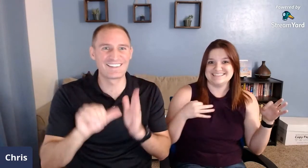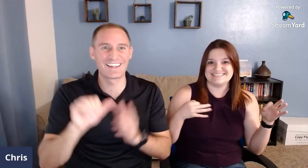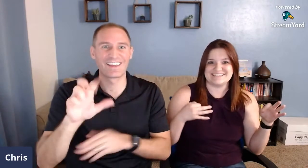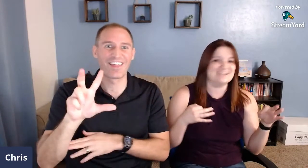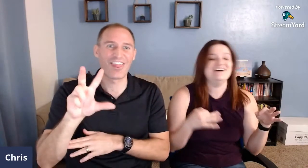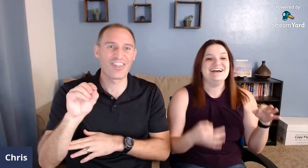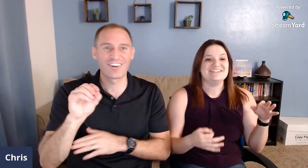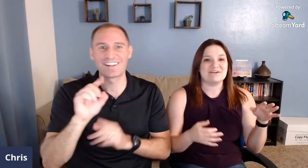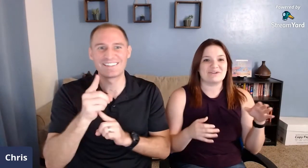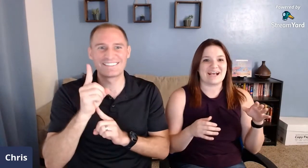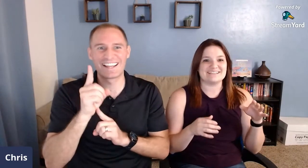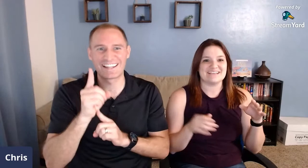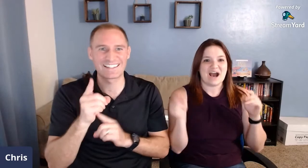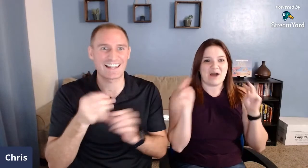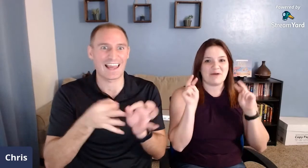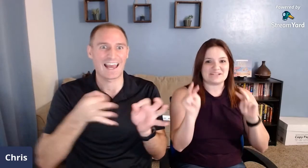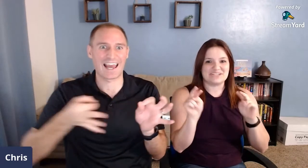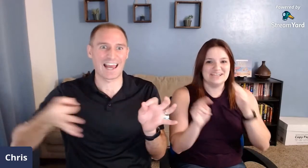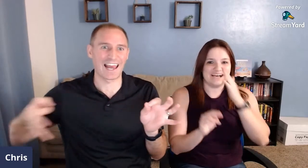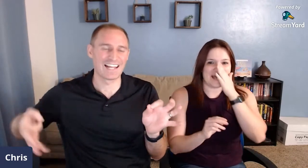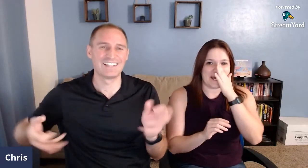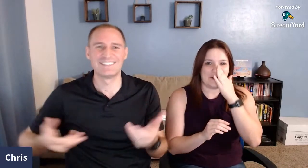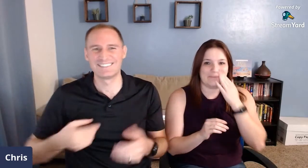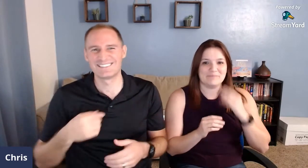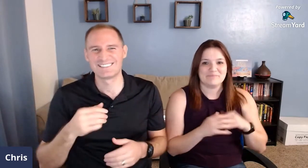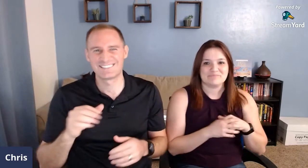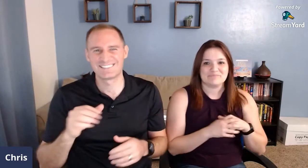delay, so don't worry, guys. I'll watch.